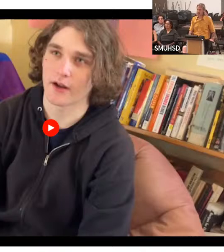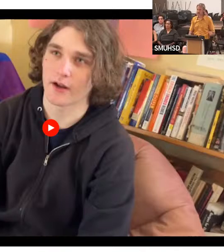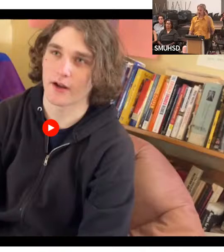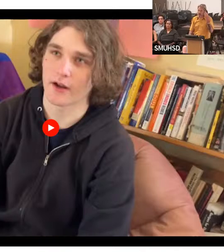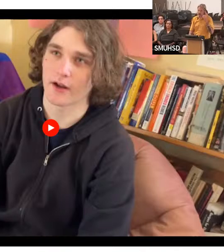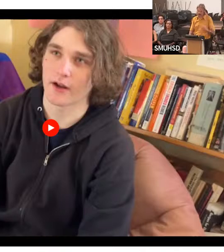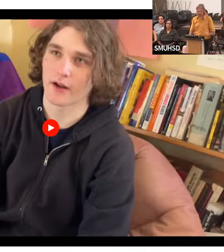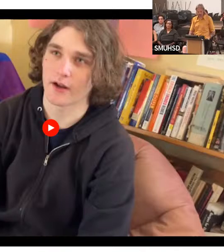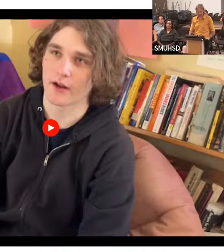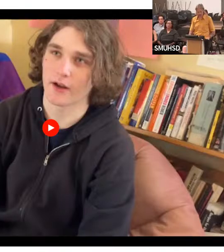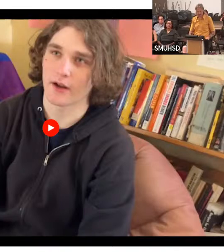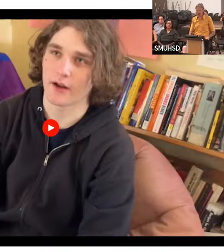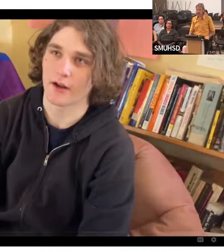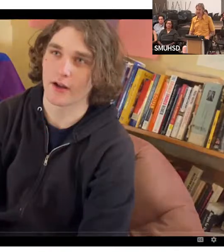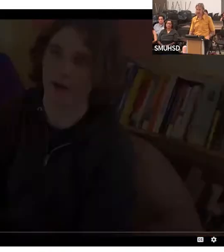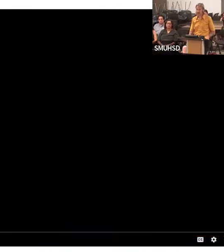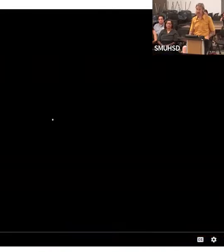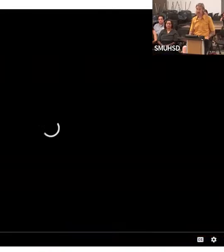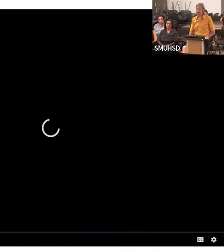Okay, so we'll just hold on to that.